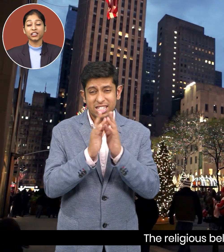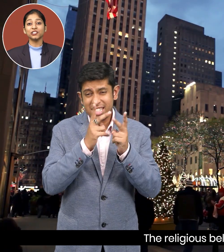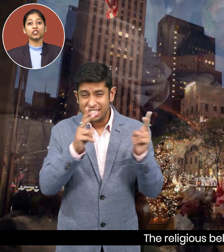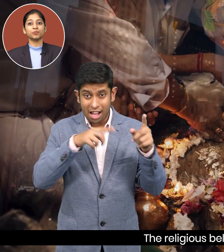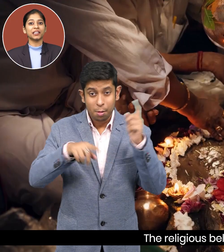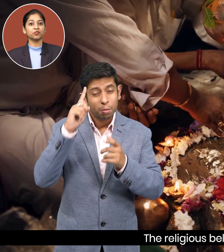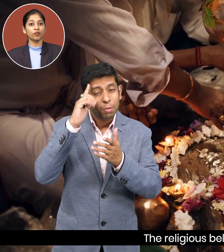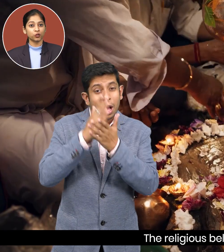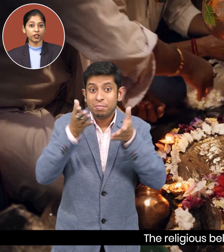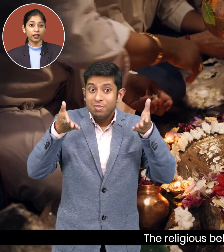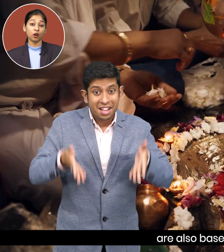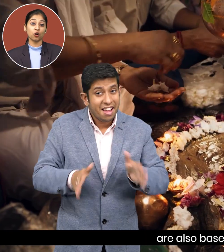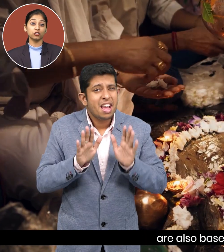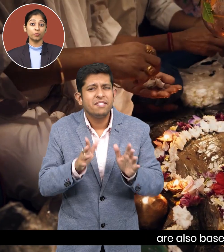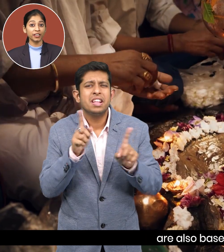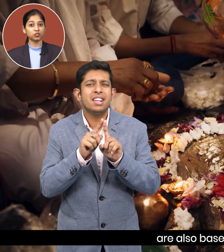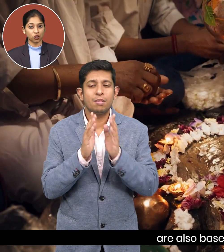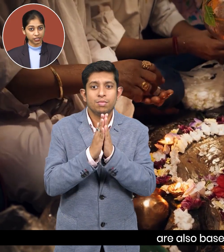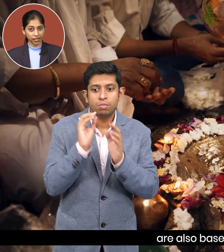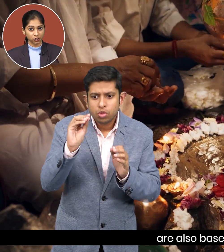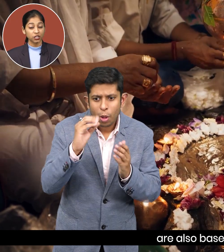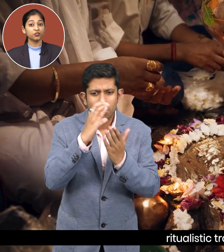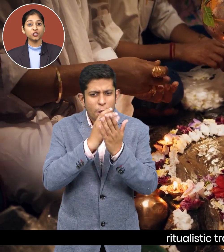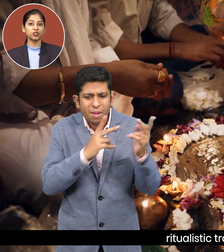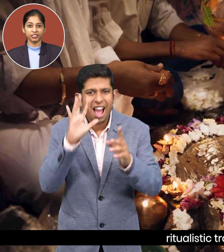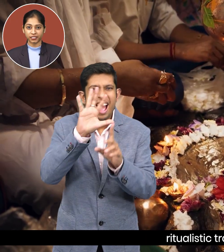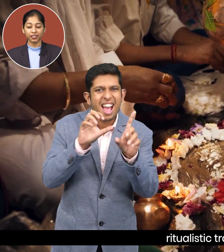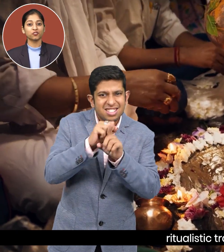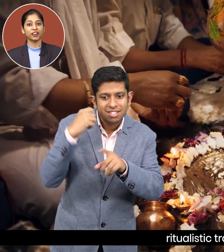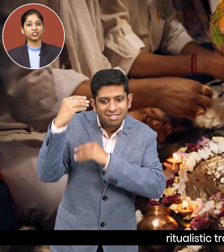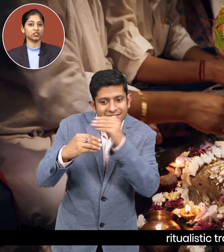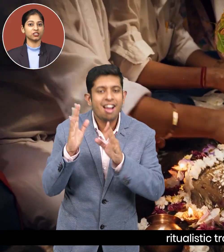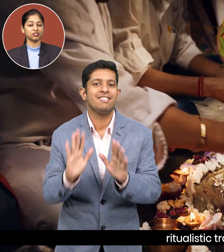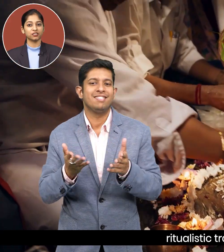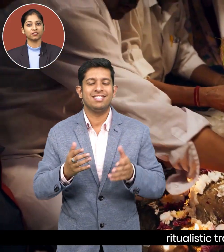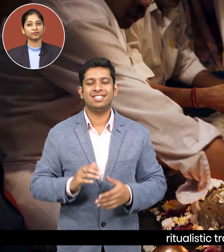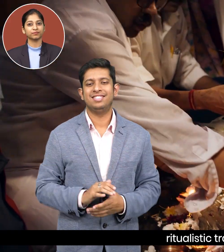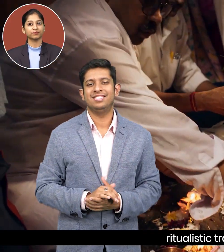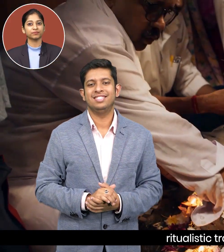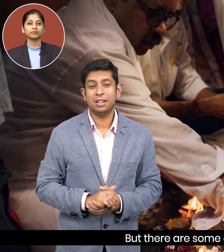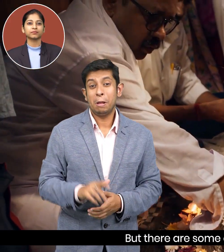The religious beliefs of today are also based on such ritualistic traditions.